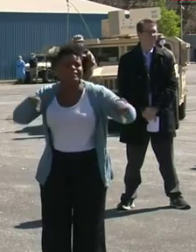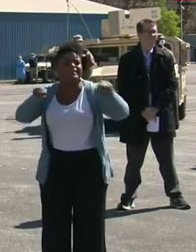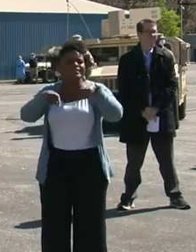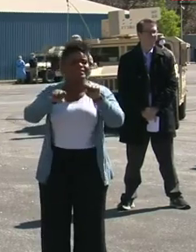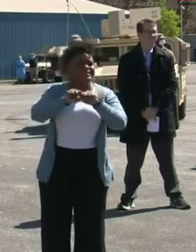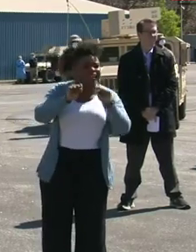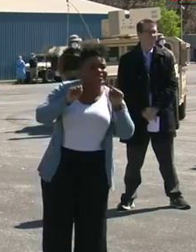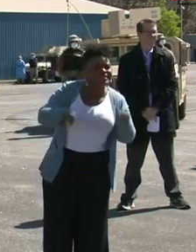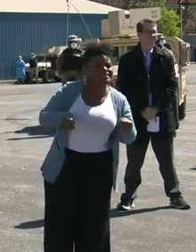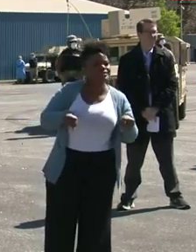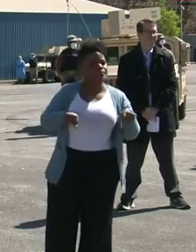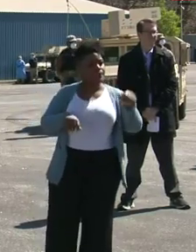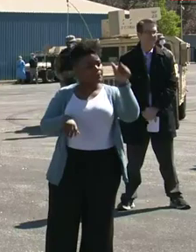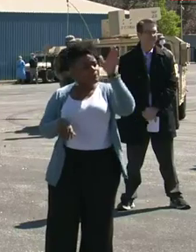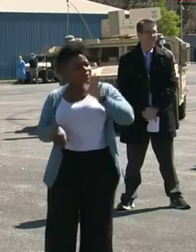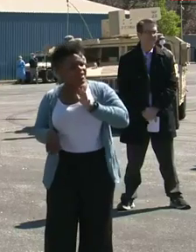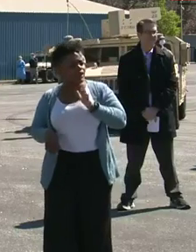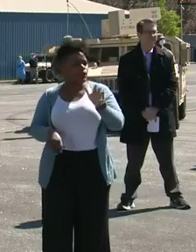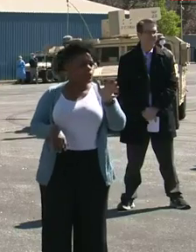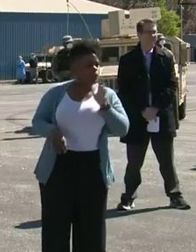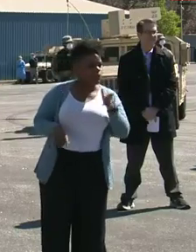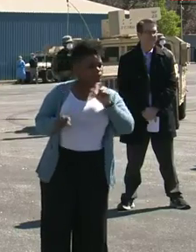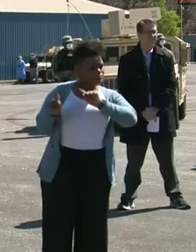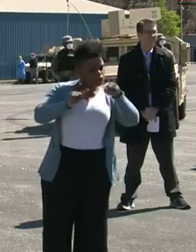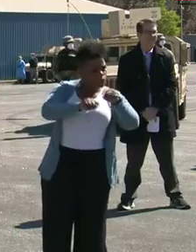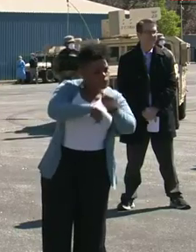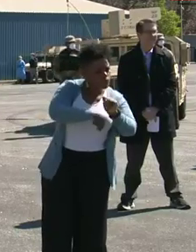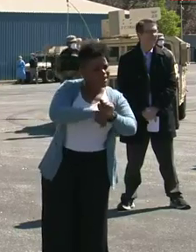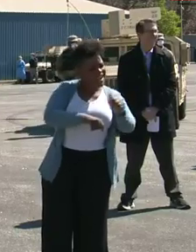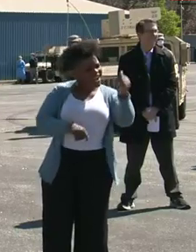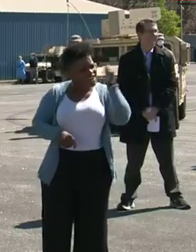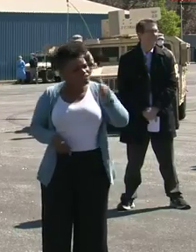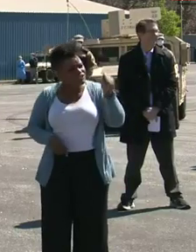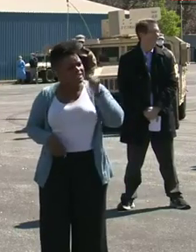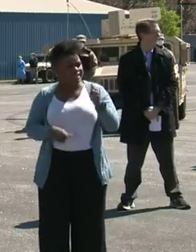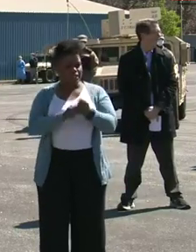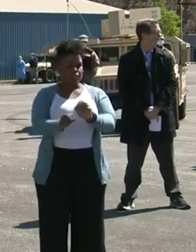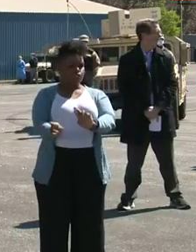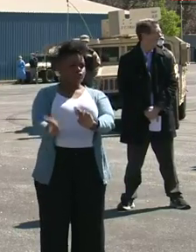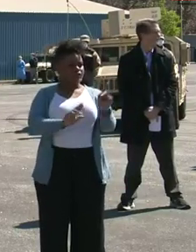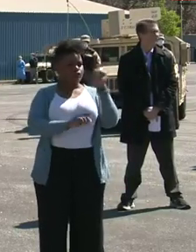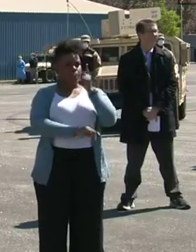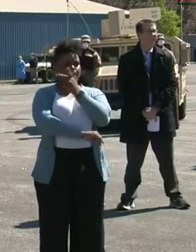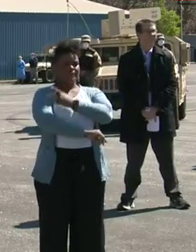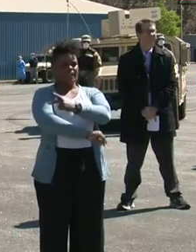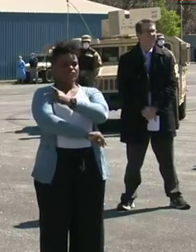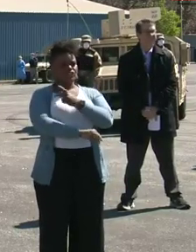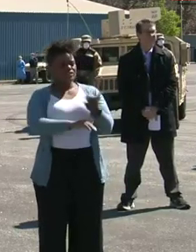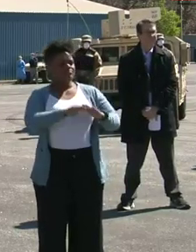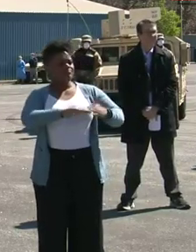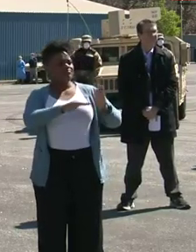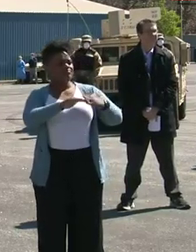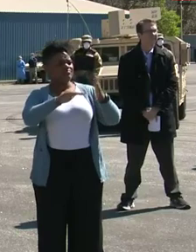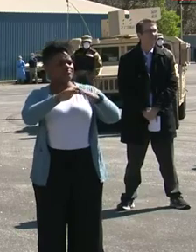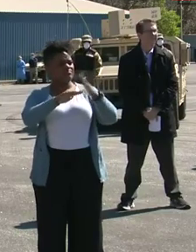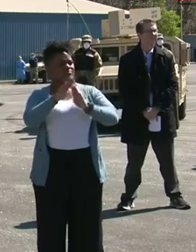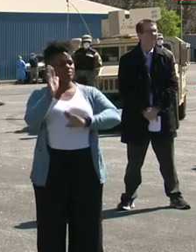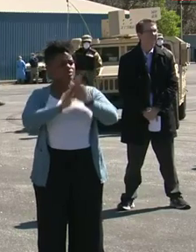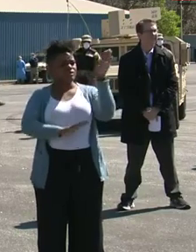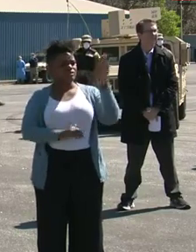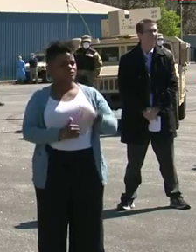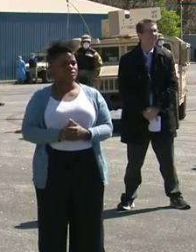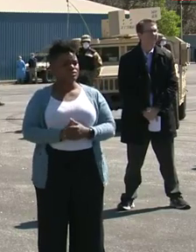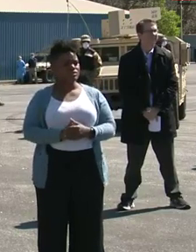women who are going to work every day to get ready for a patient surge. Yes.